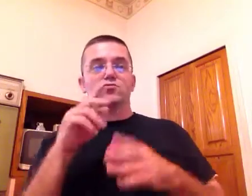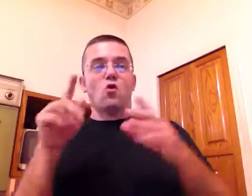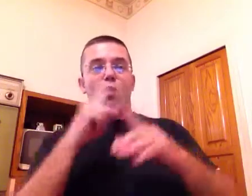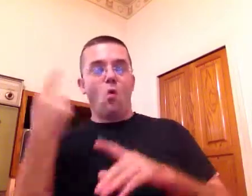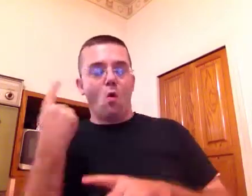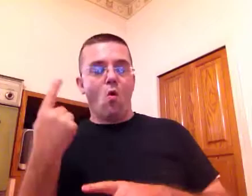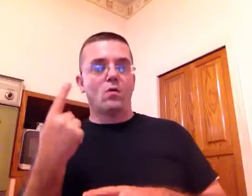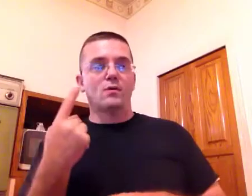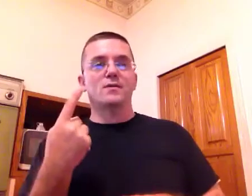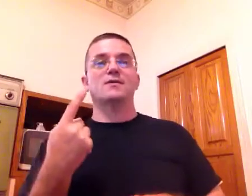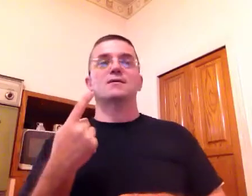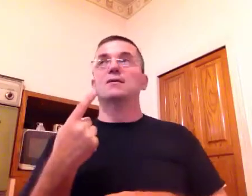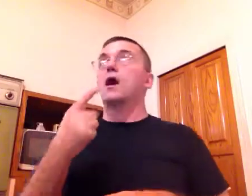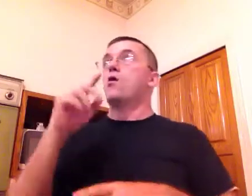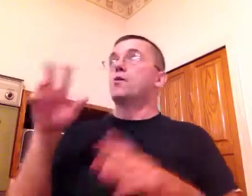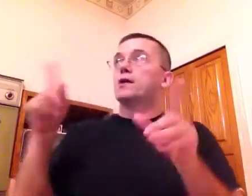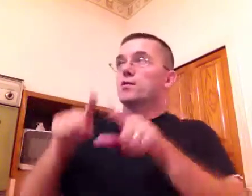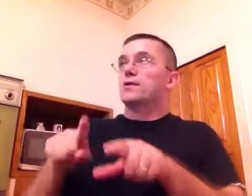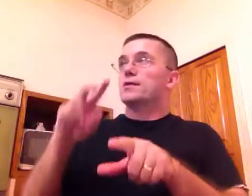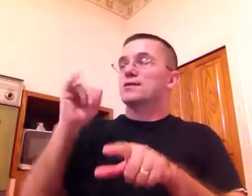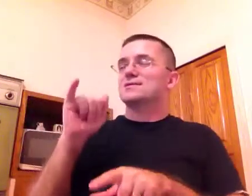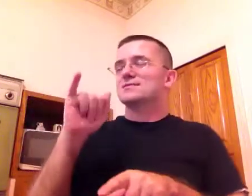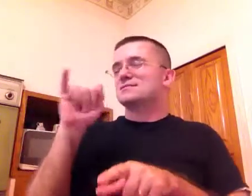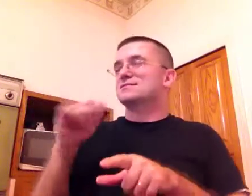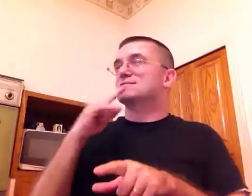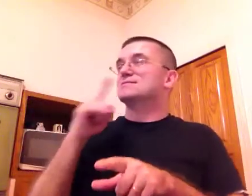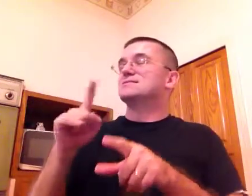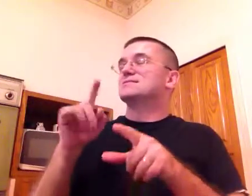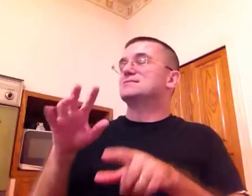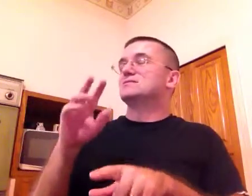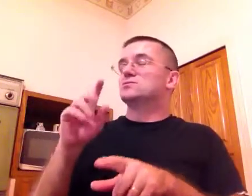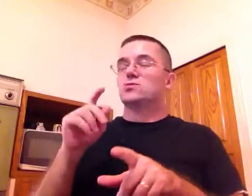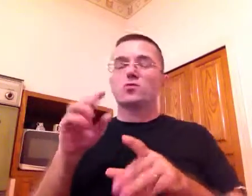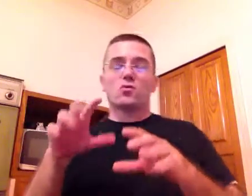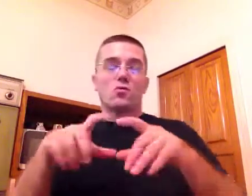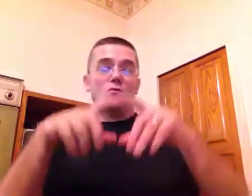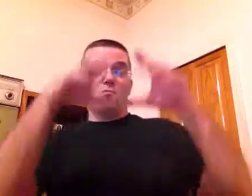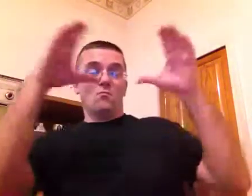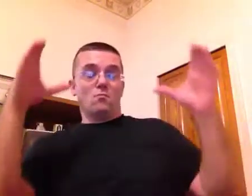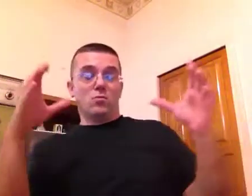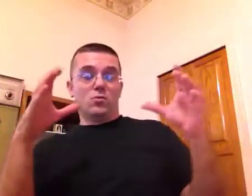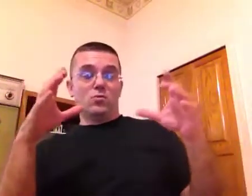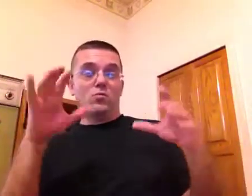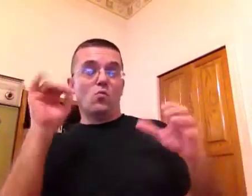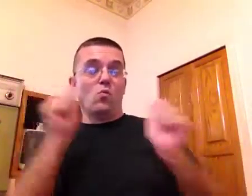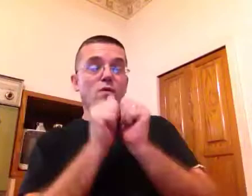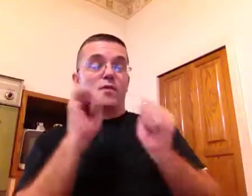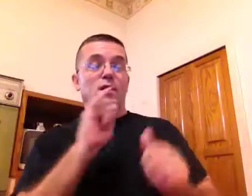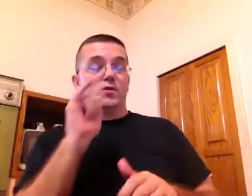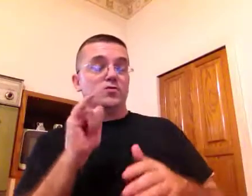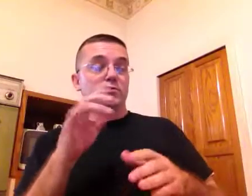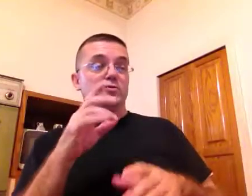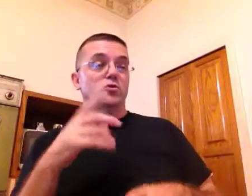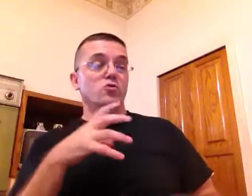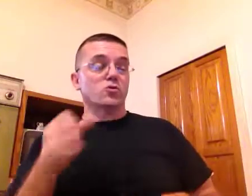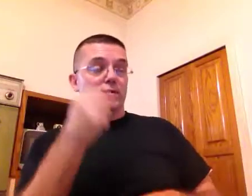called it, 6 months prior. Okay, so you're doing a balloon with an interest-only loan. Mm-hmm. So you're willing to top your money for 5 years at